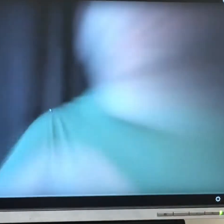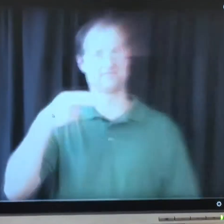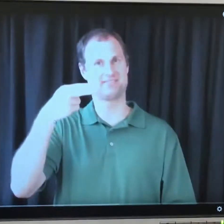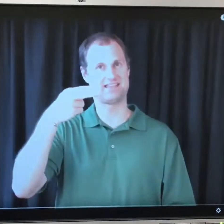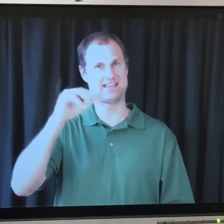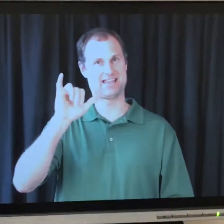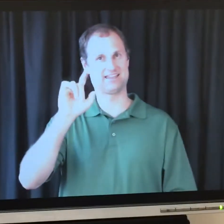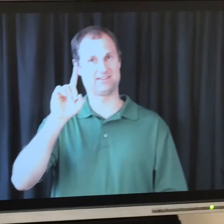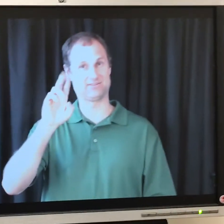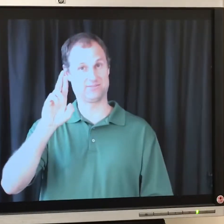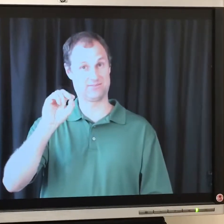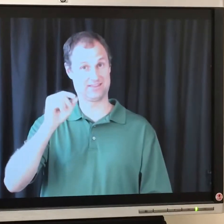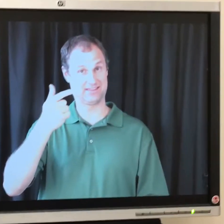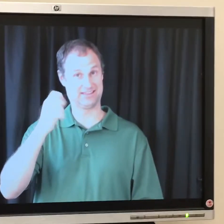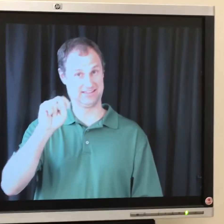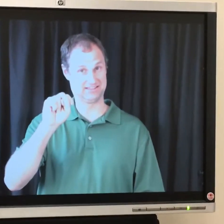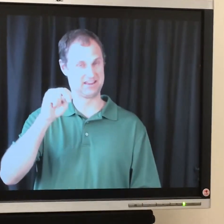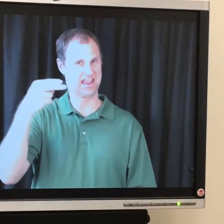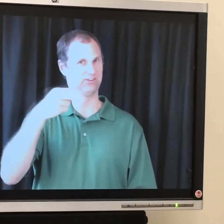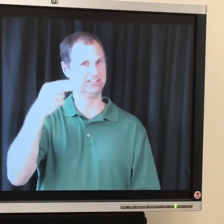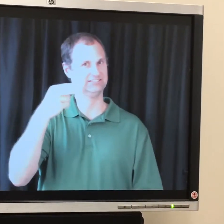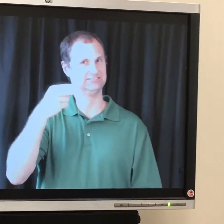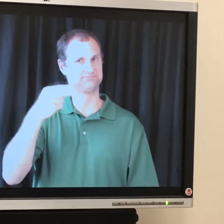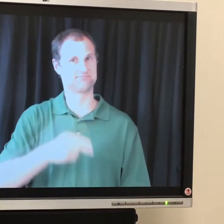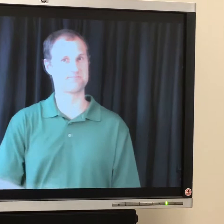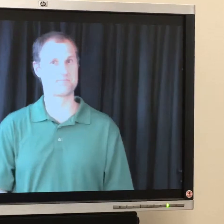Science News and ASL. The topic is hydrogen.